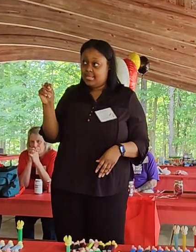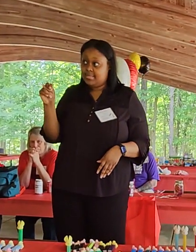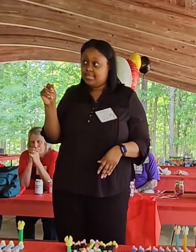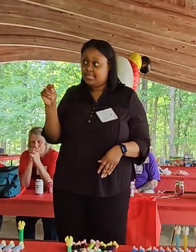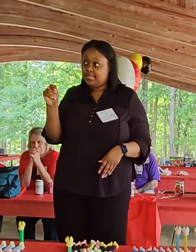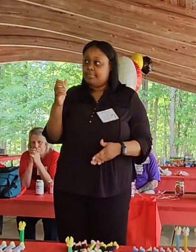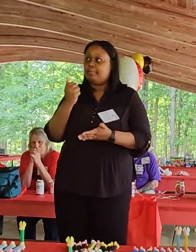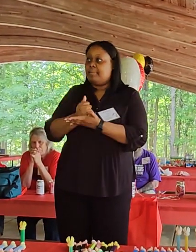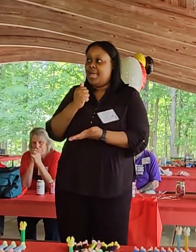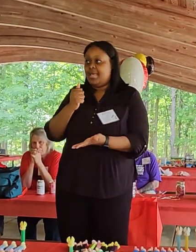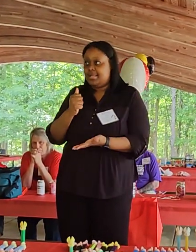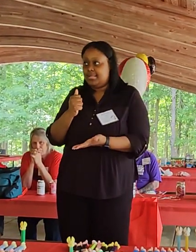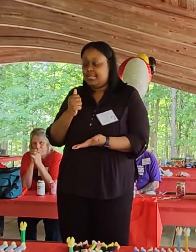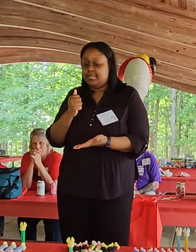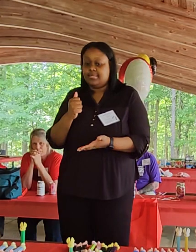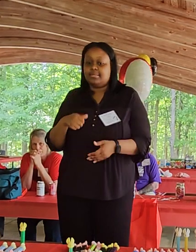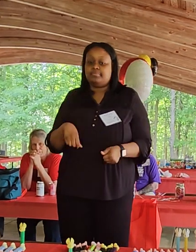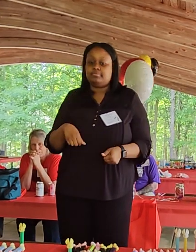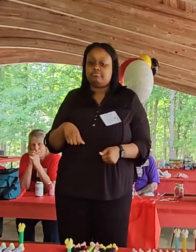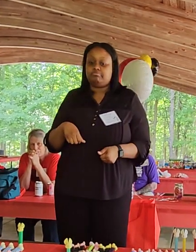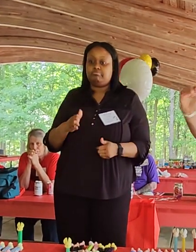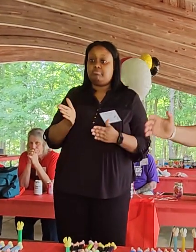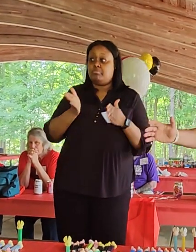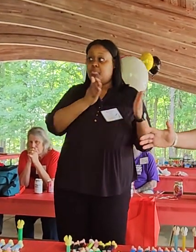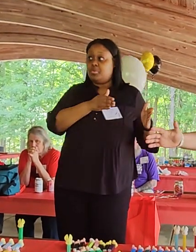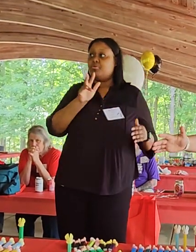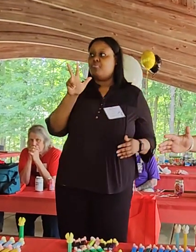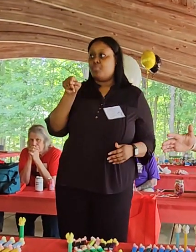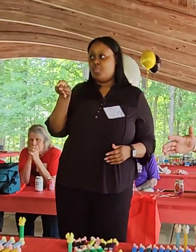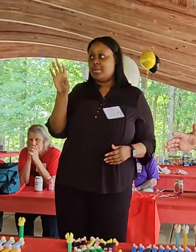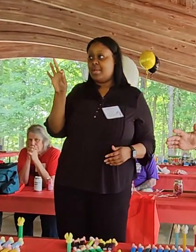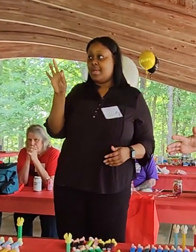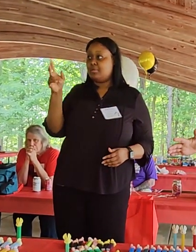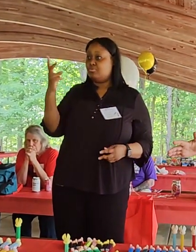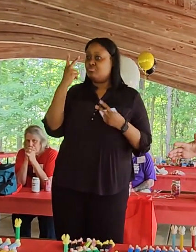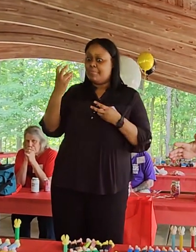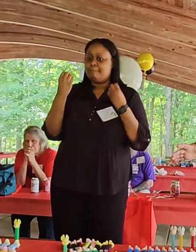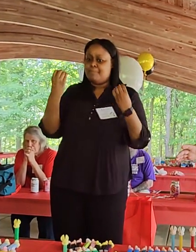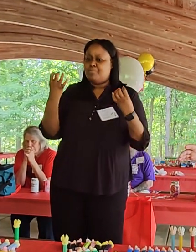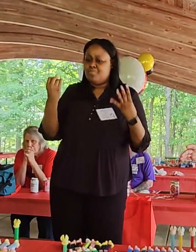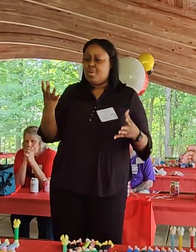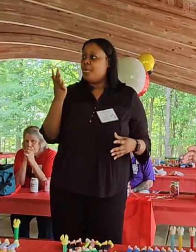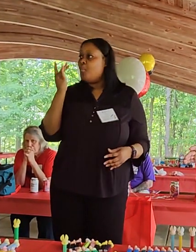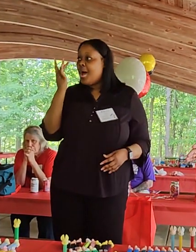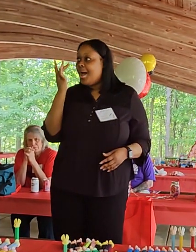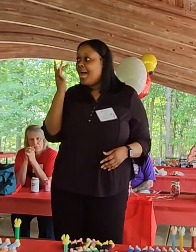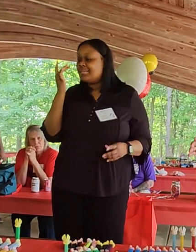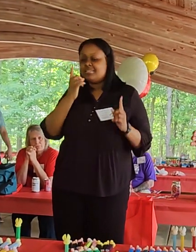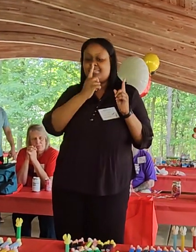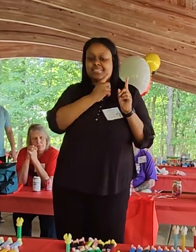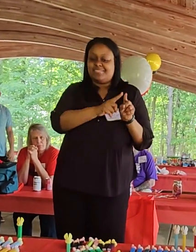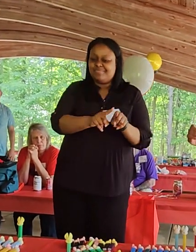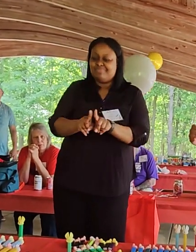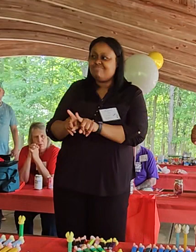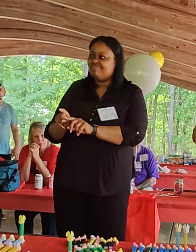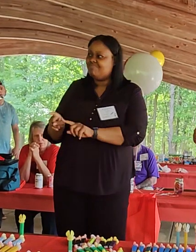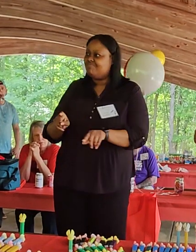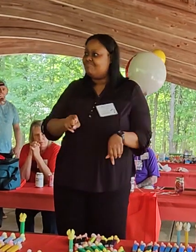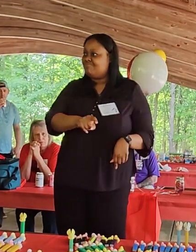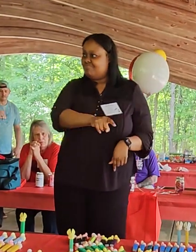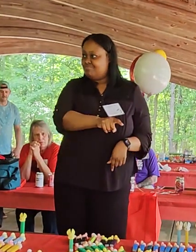those 3.9s. You see so many because there's so many variations. So in each